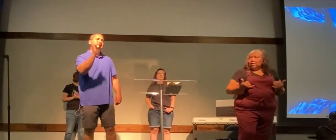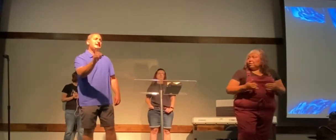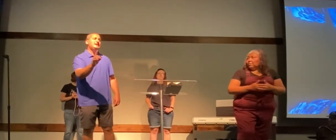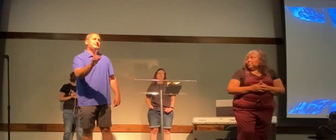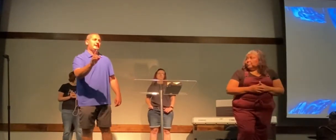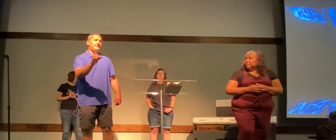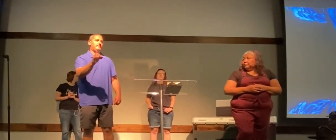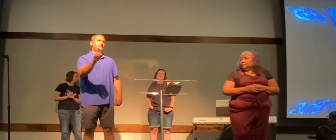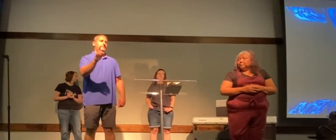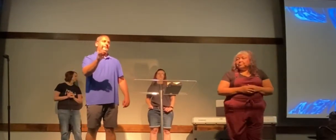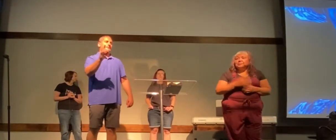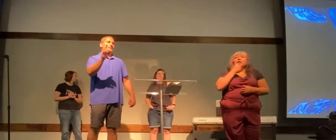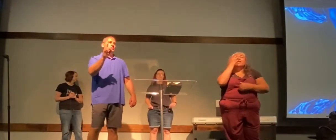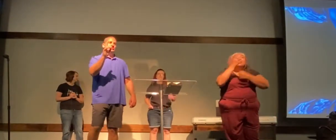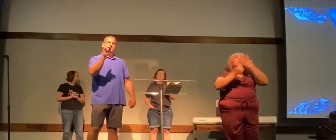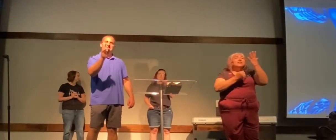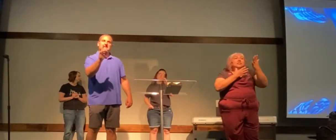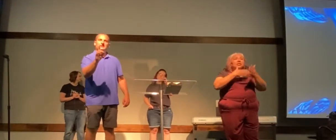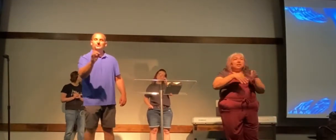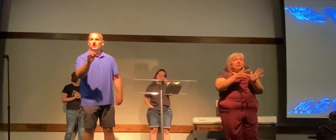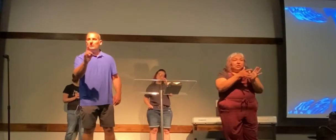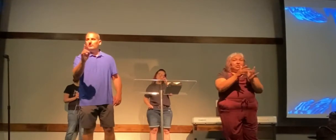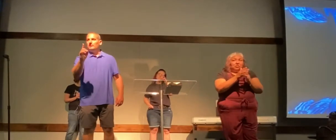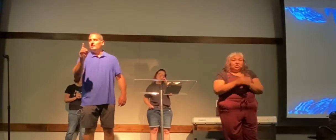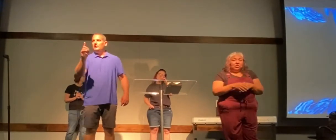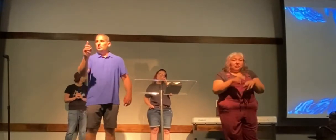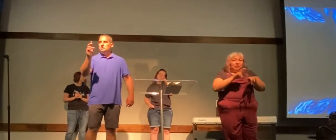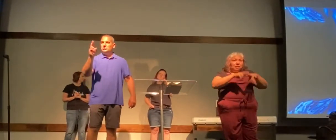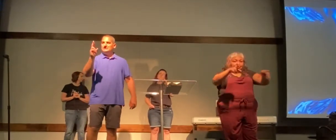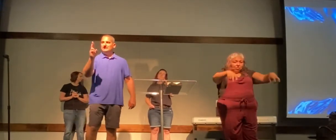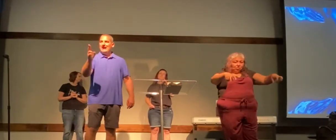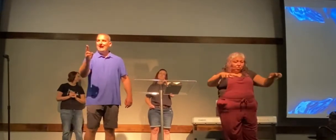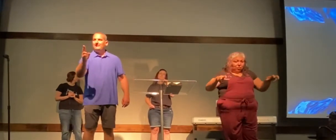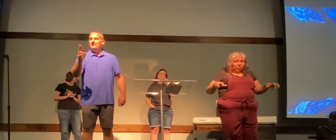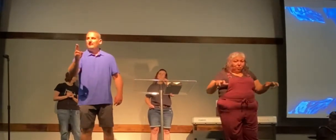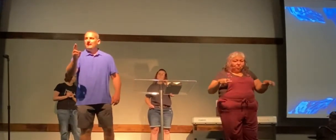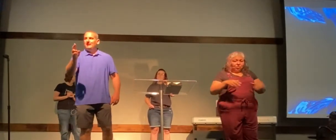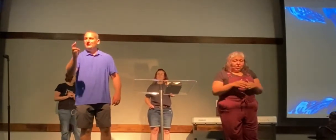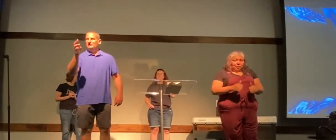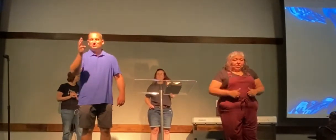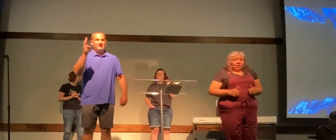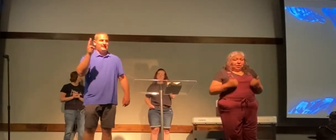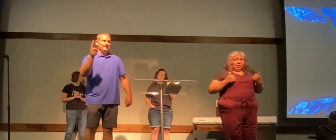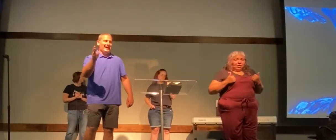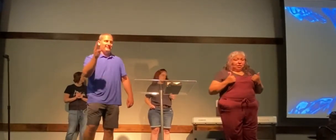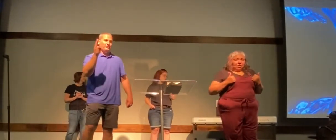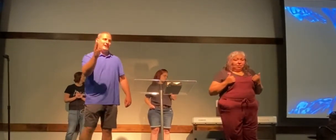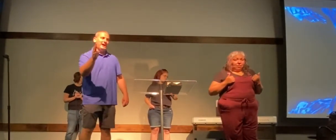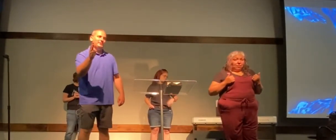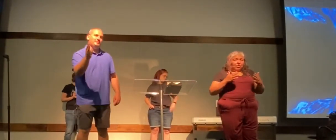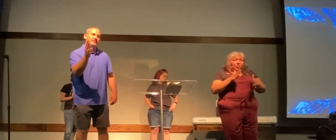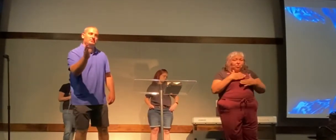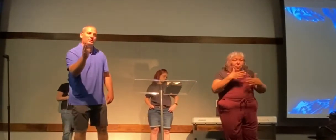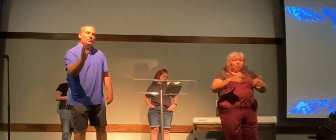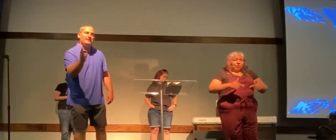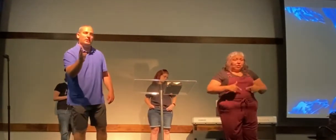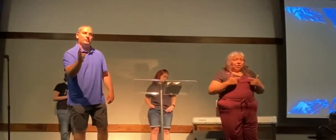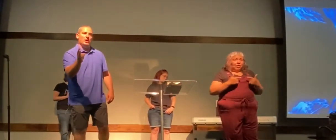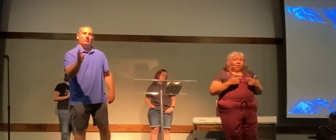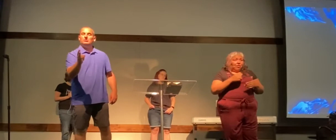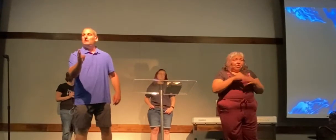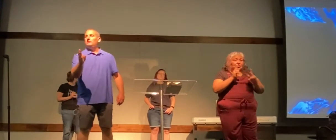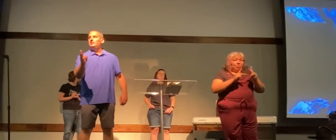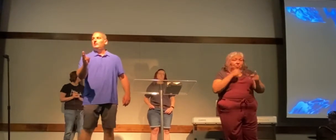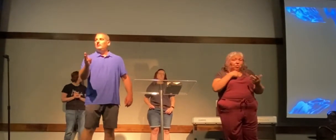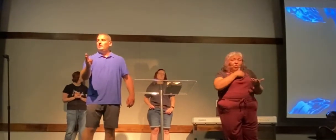So let's sing to Him who sits on the throne, who is alive, and is breathing life right now into people who we don't